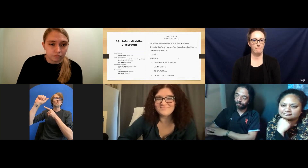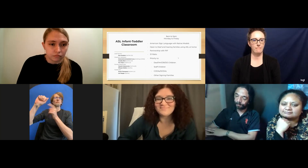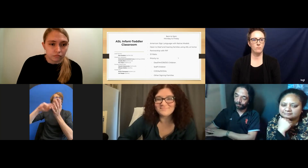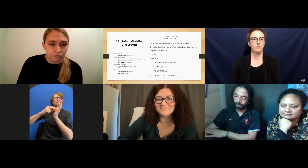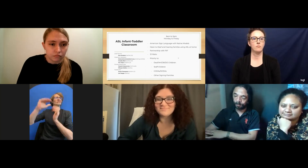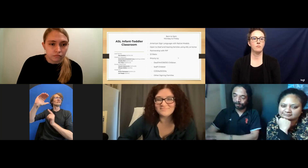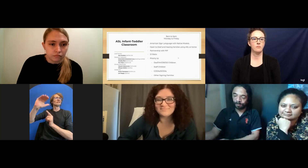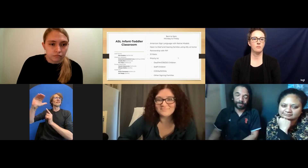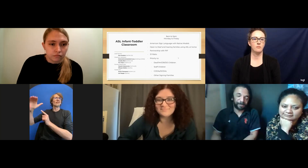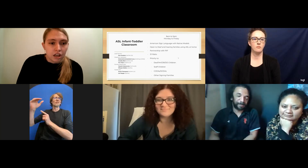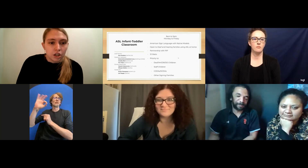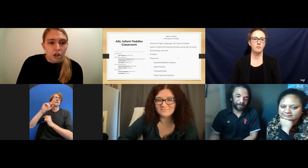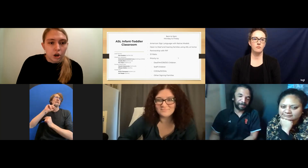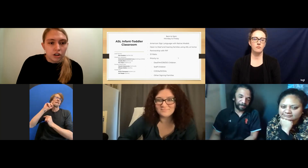program.